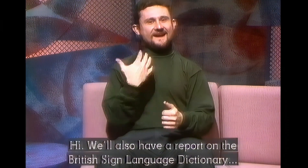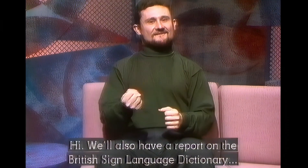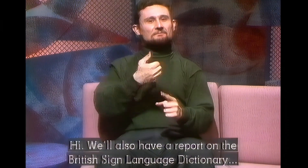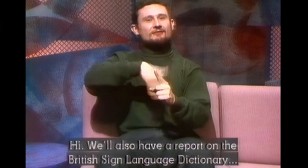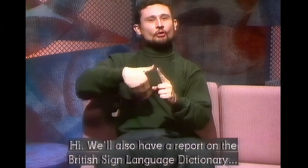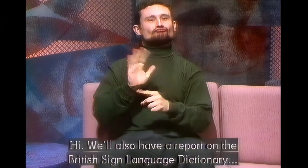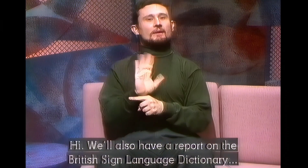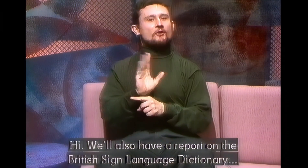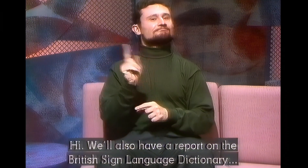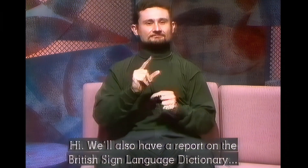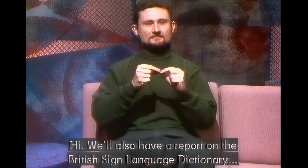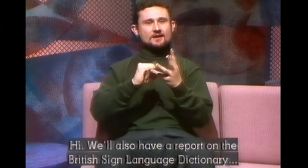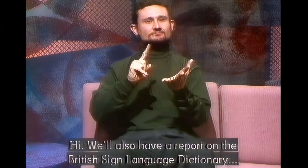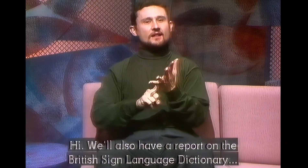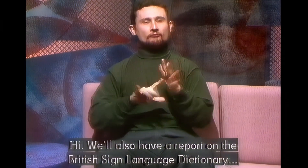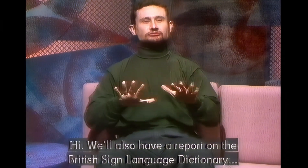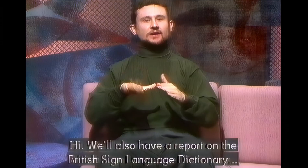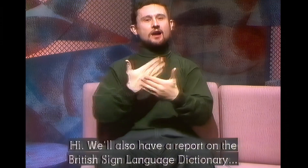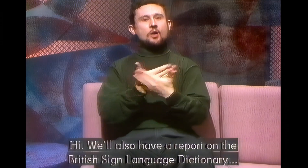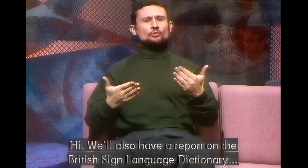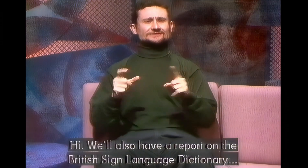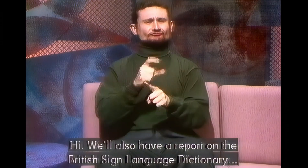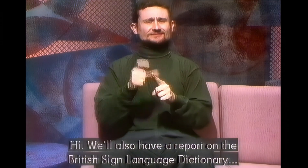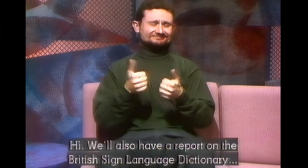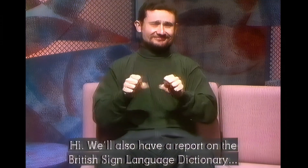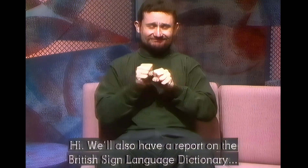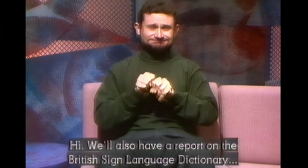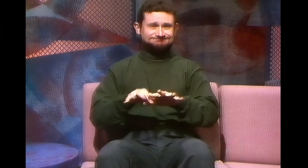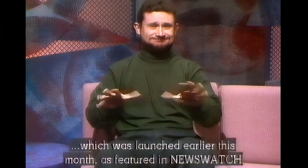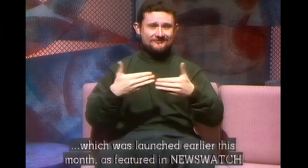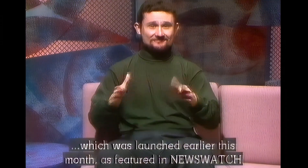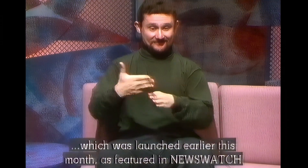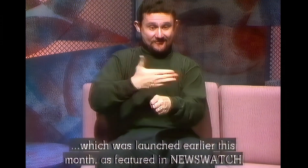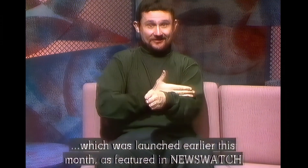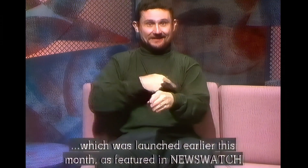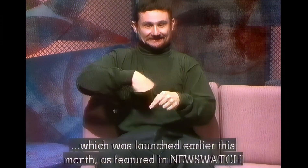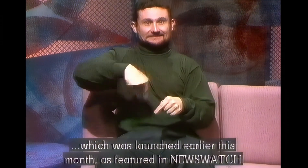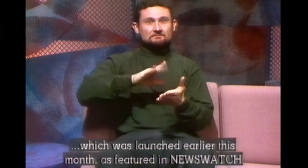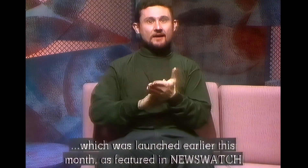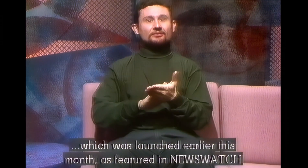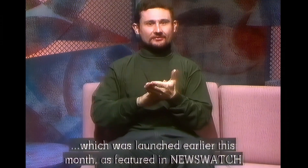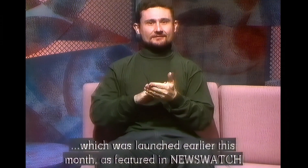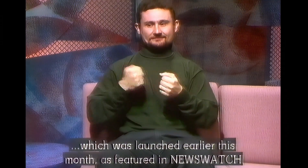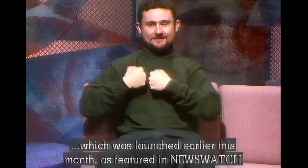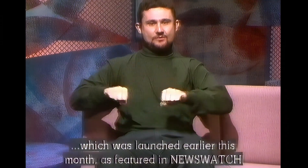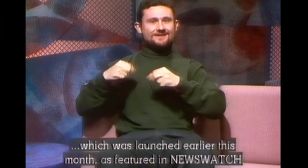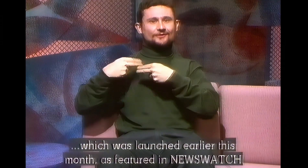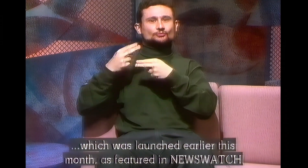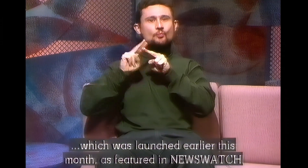Hi, we'll also have a background report on the British Sign Language Dictionary, which was launched earlier this month, as featured in our